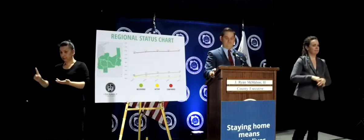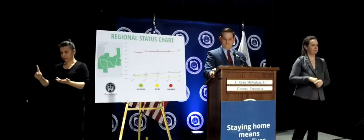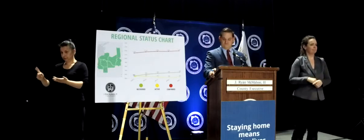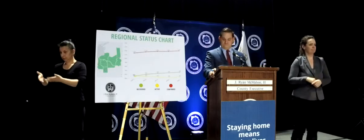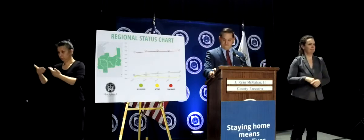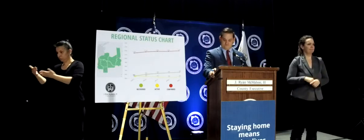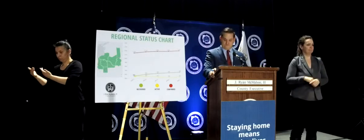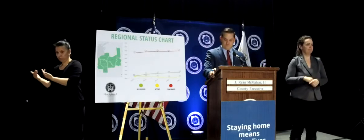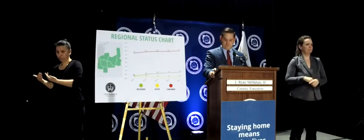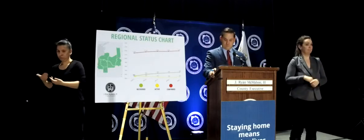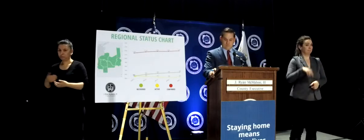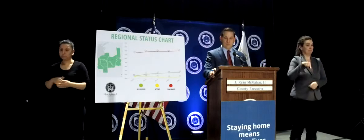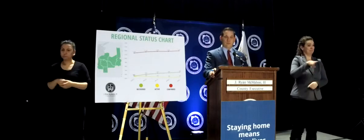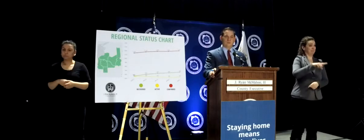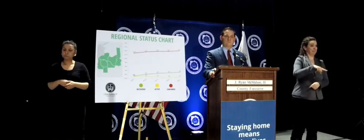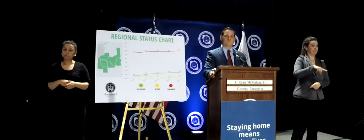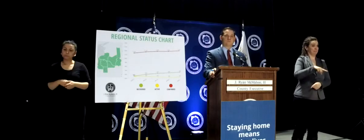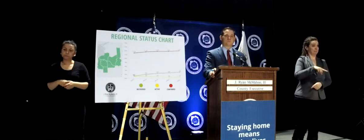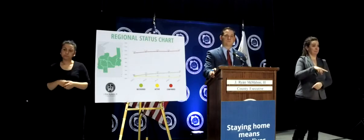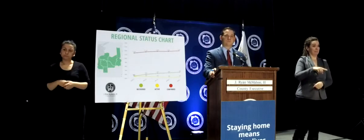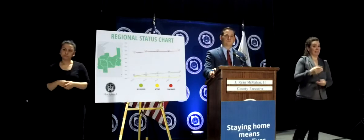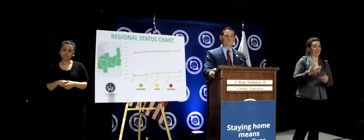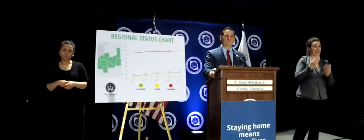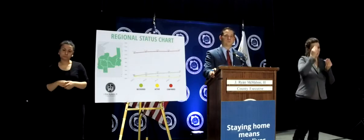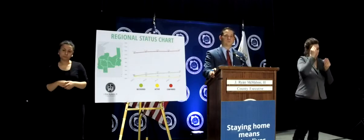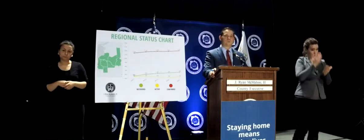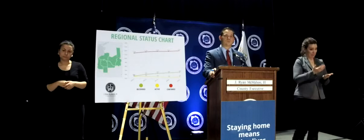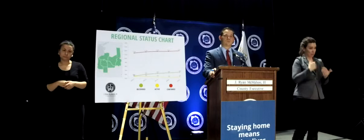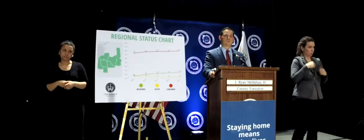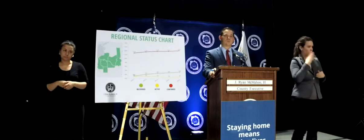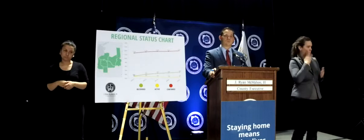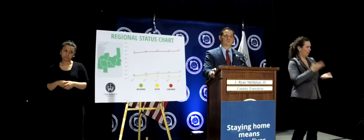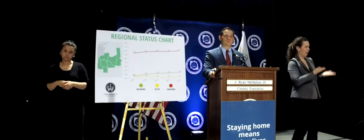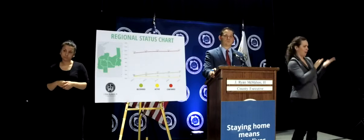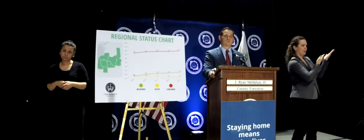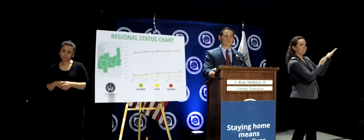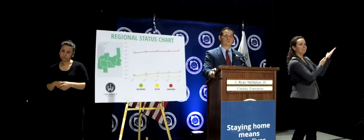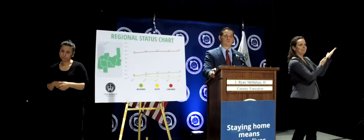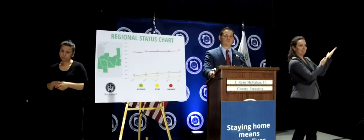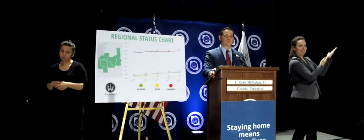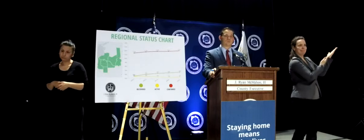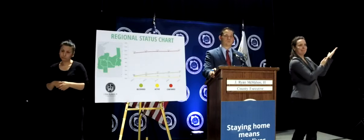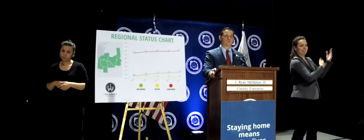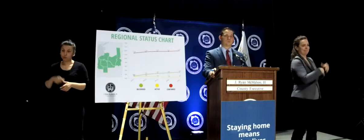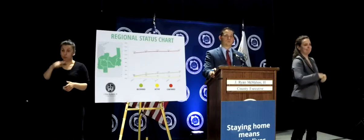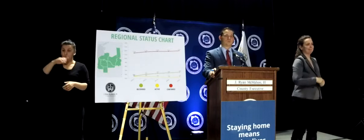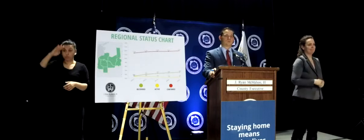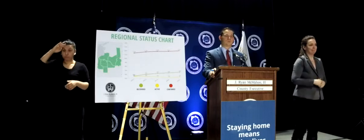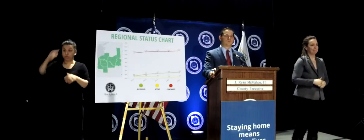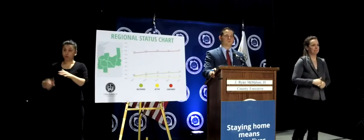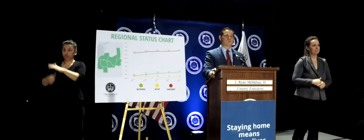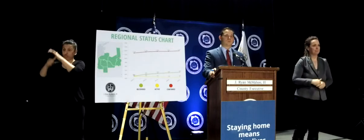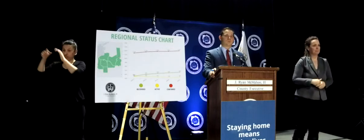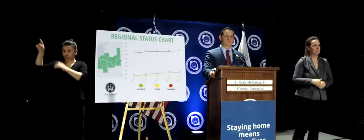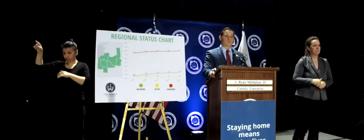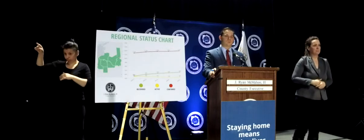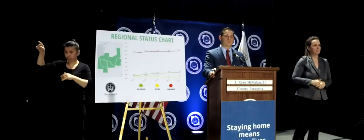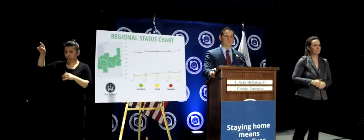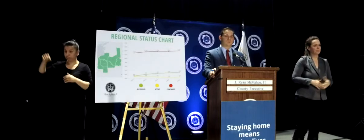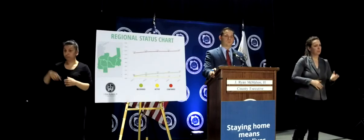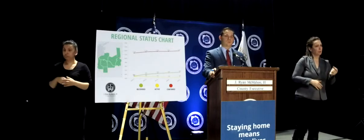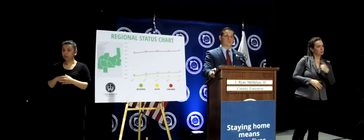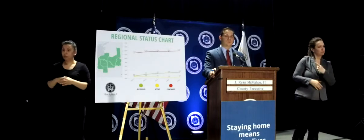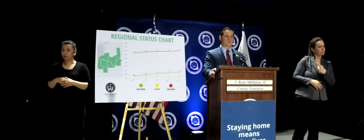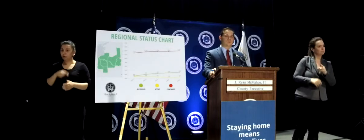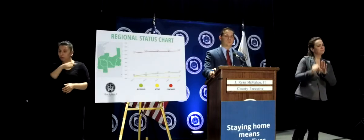plan. Has the state been receptive to your conversations with them about you organizing your own regional plan that will